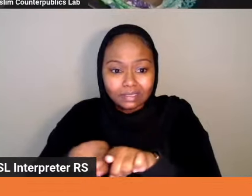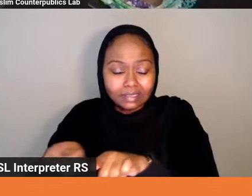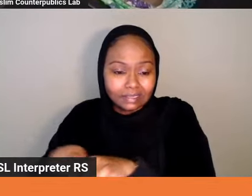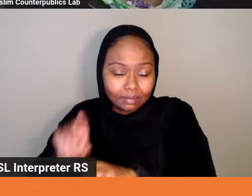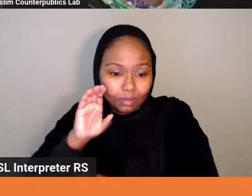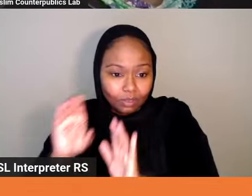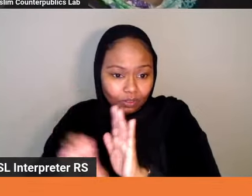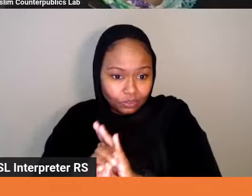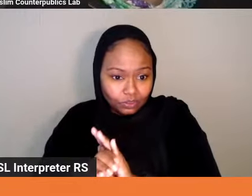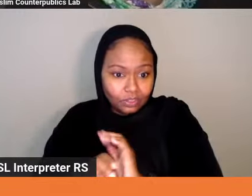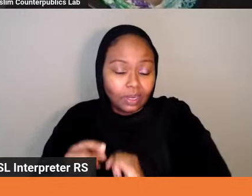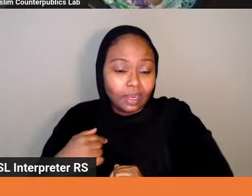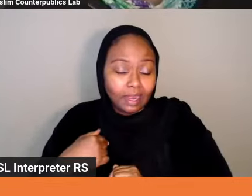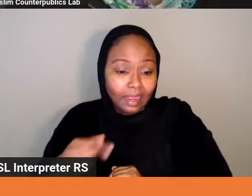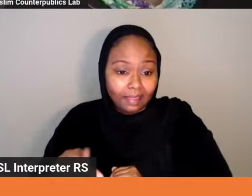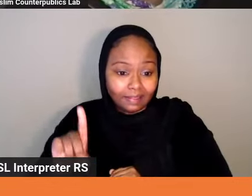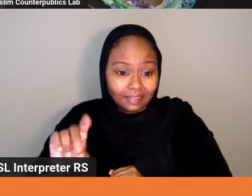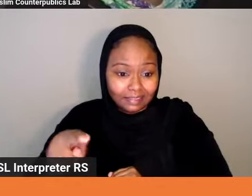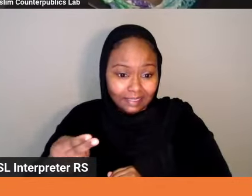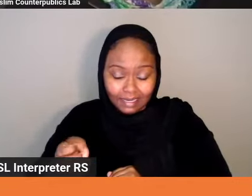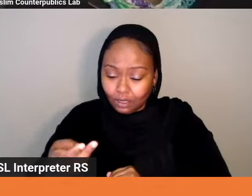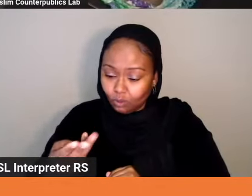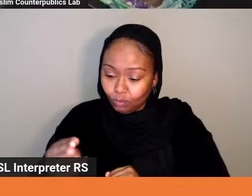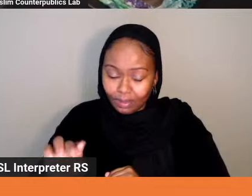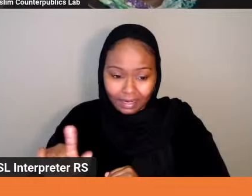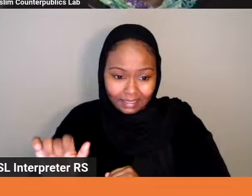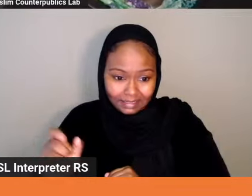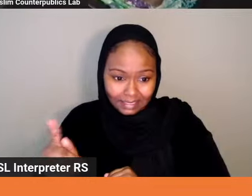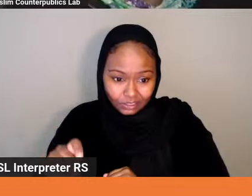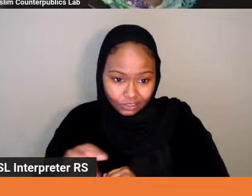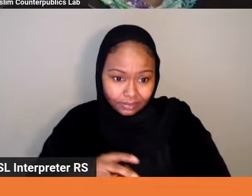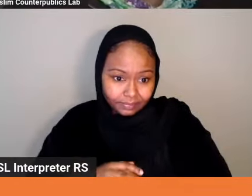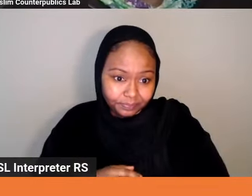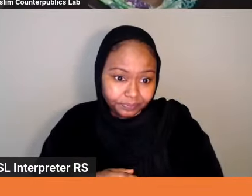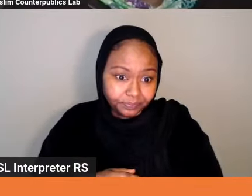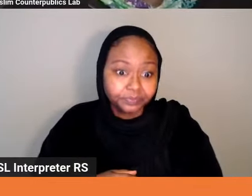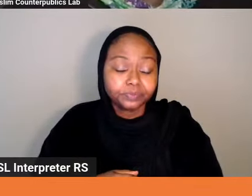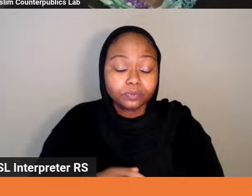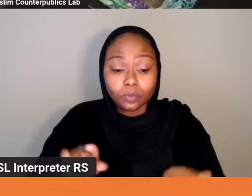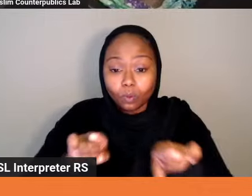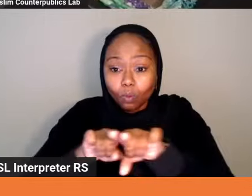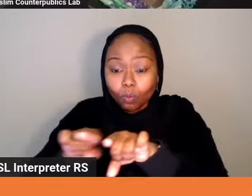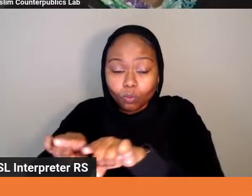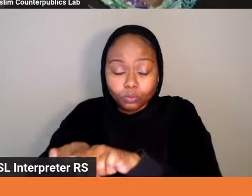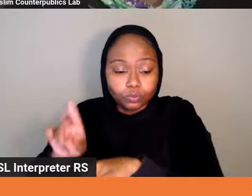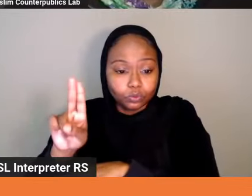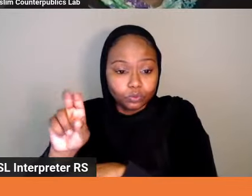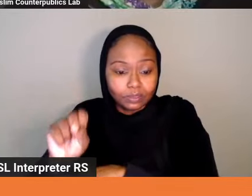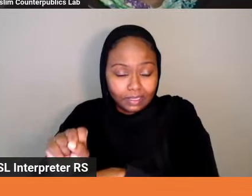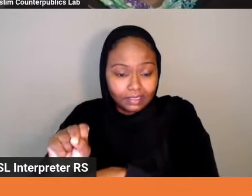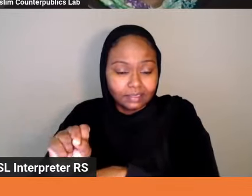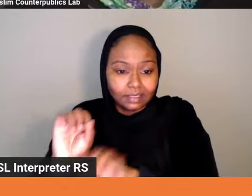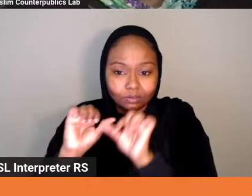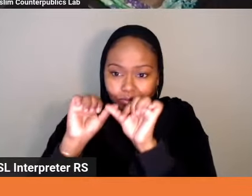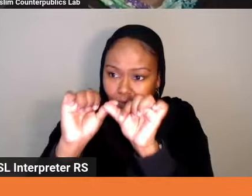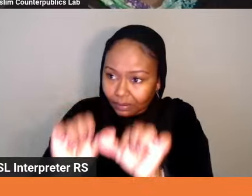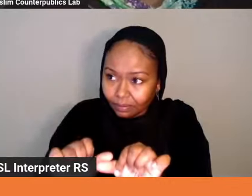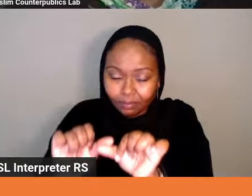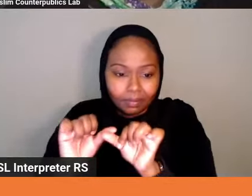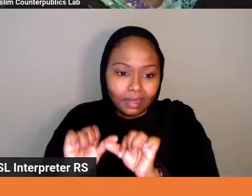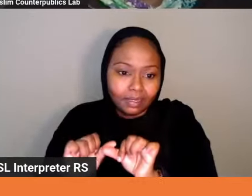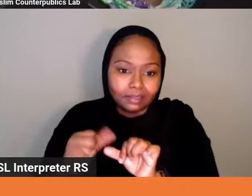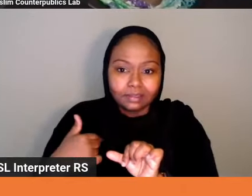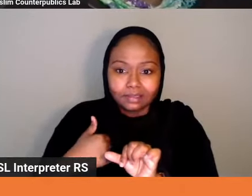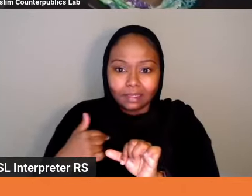complete and utter dehumanization of those captured. Suffice it to say, just as the United States remains complicit in Israel's war crimes and